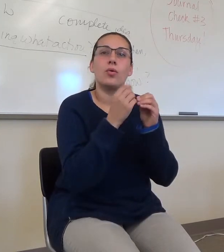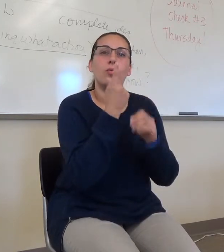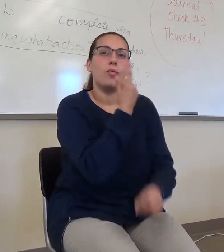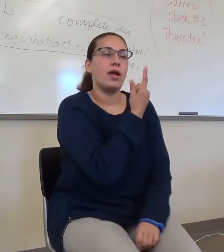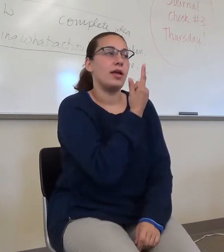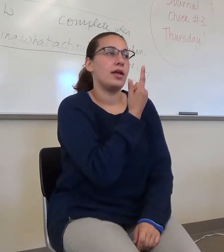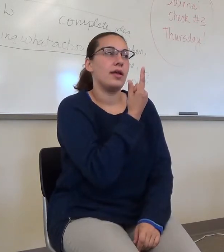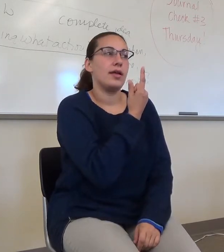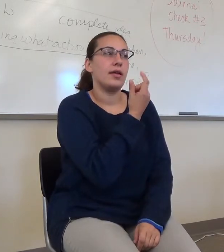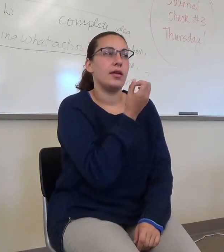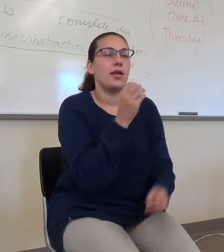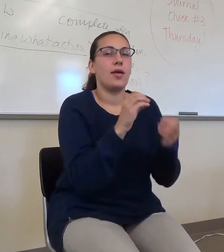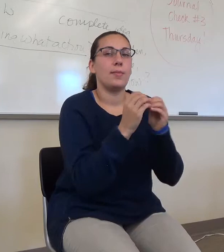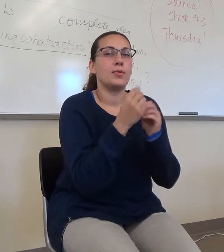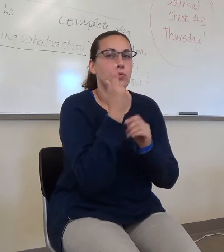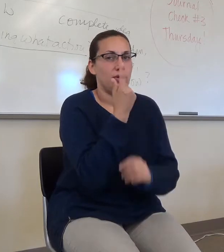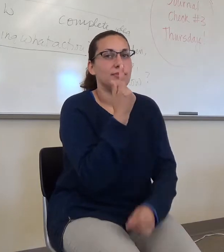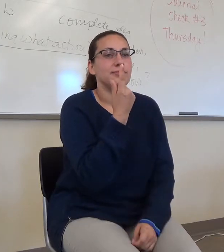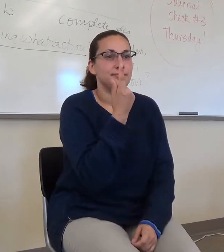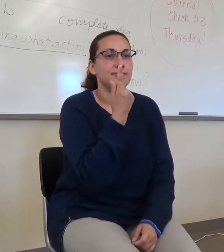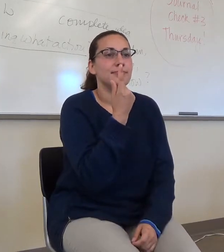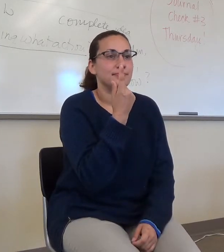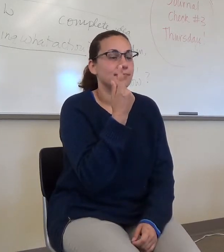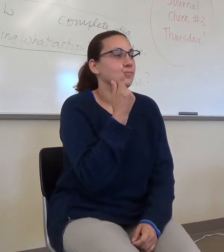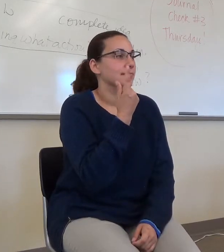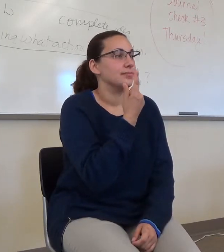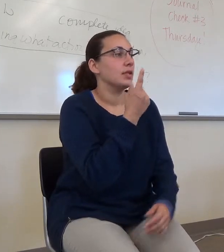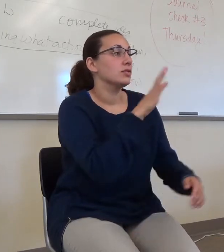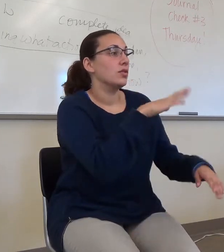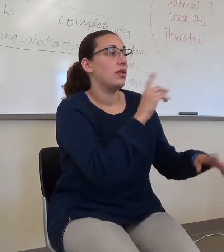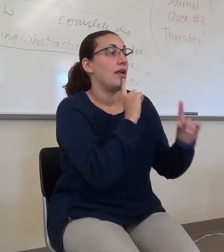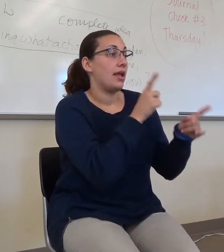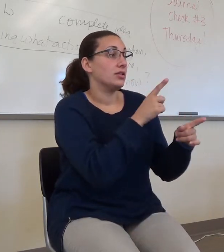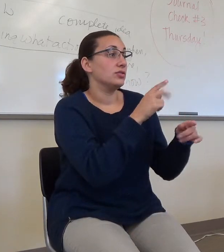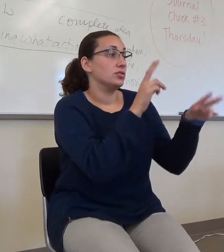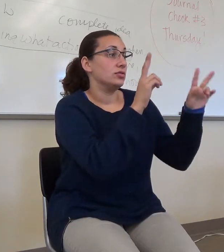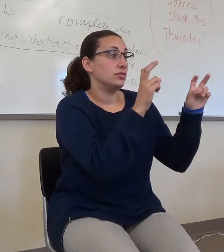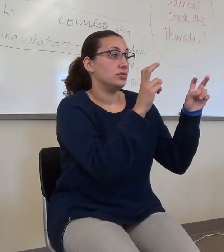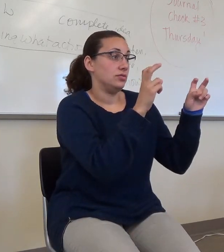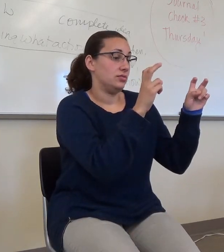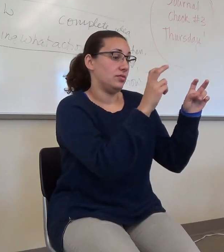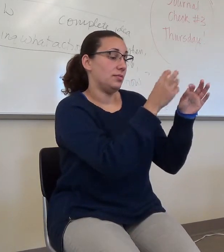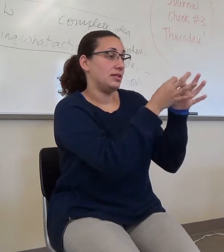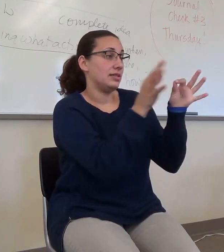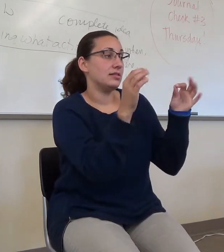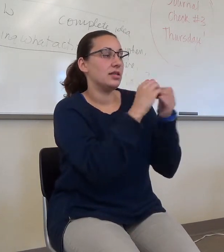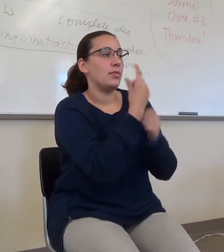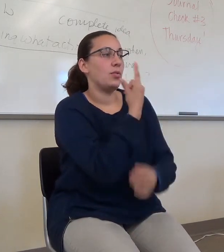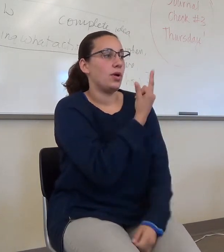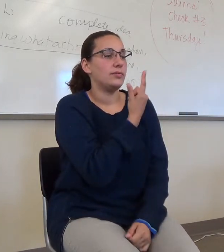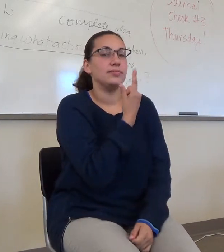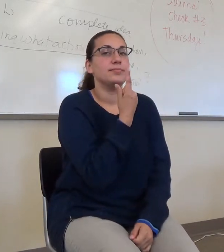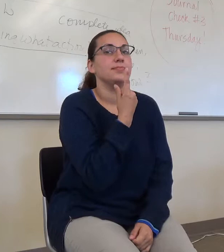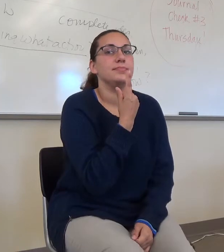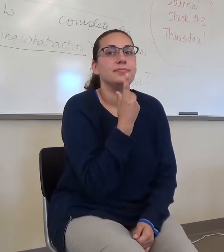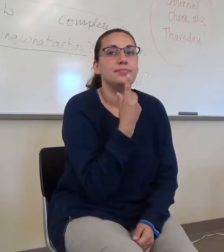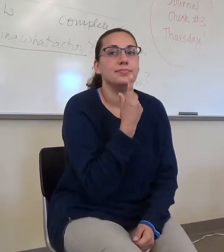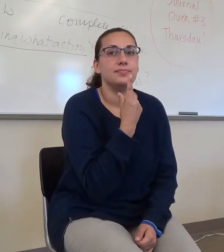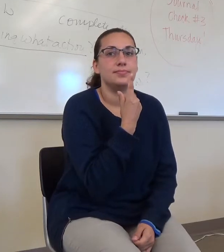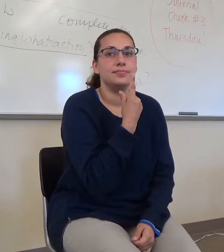2. Probably 1, yeah. It's tricky because this, you have to kind of, that's